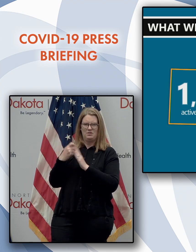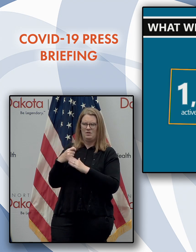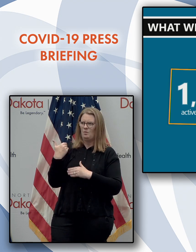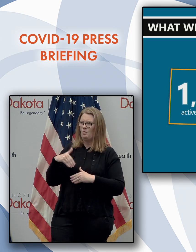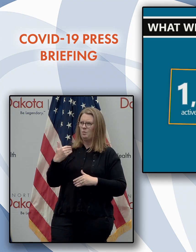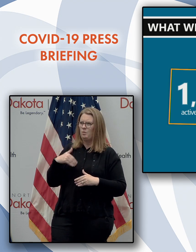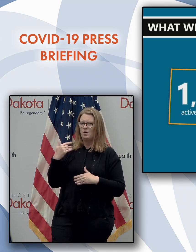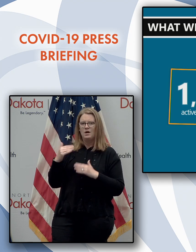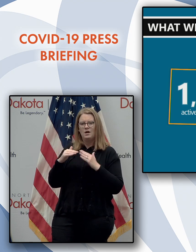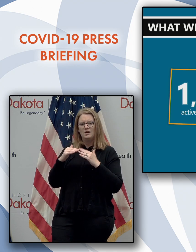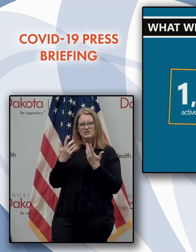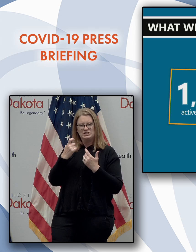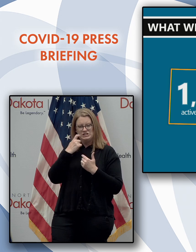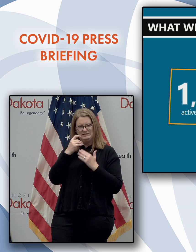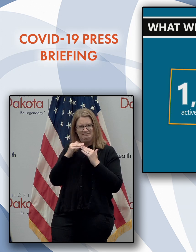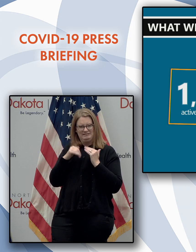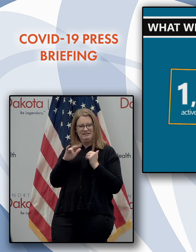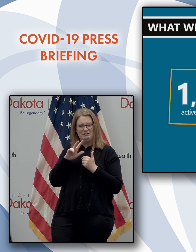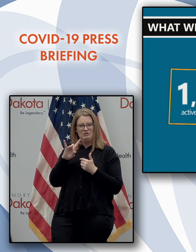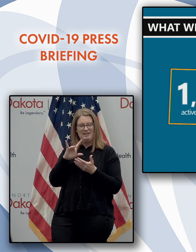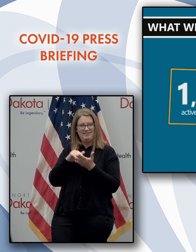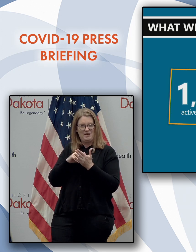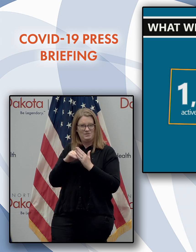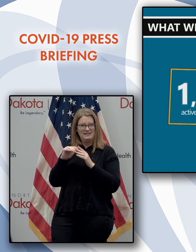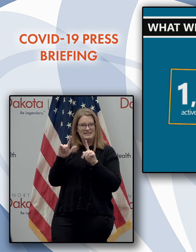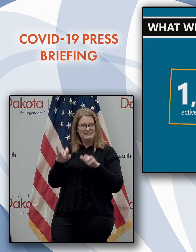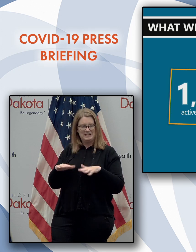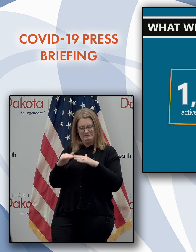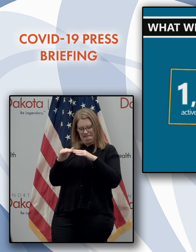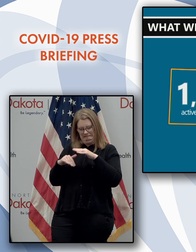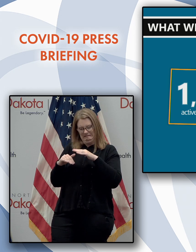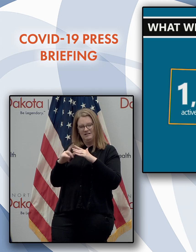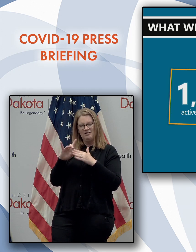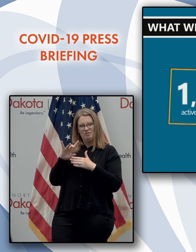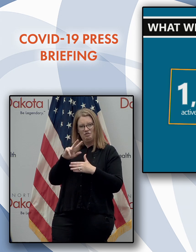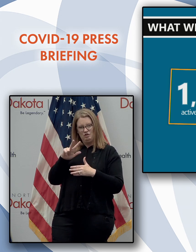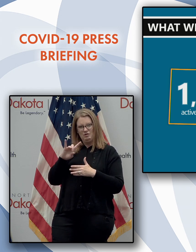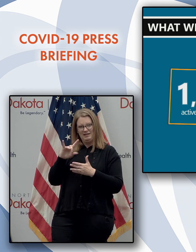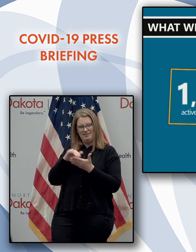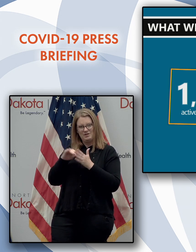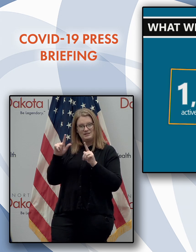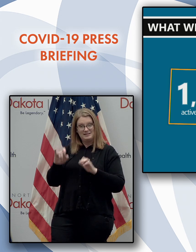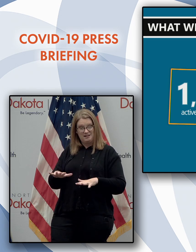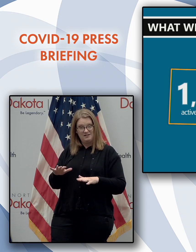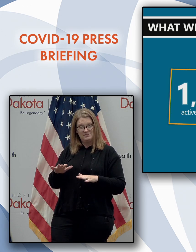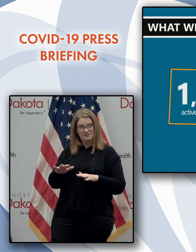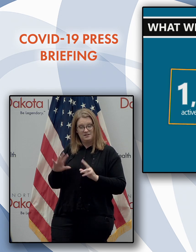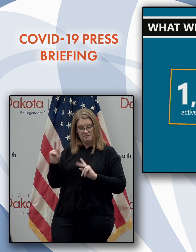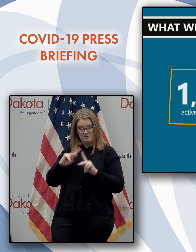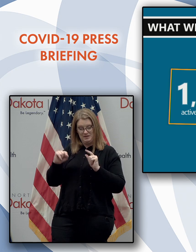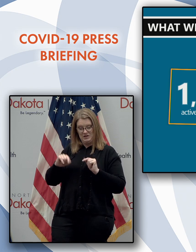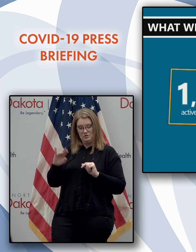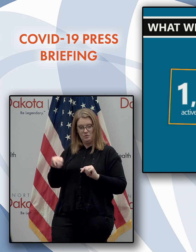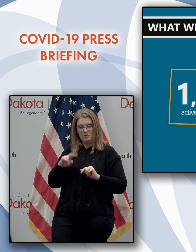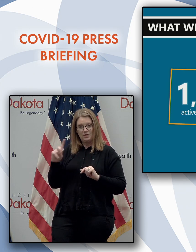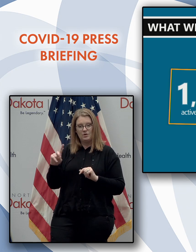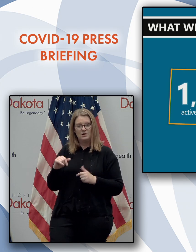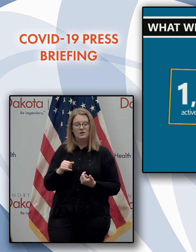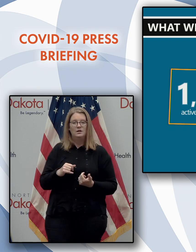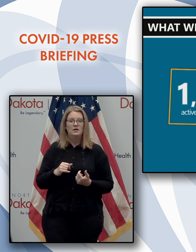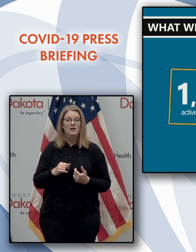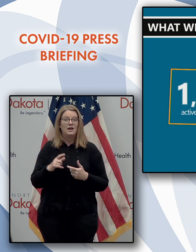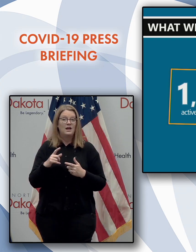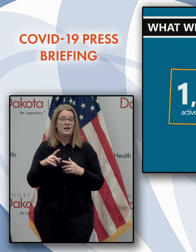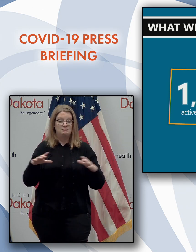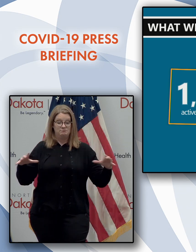just under 38,000 tests completed of North Dakotans in North Dakota, and